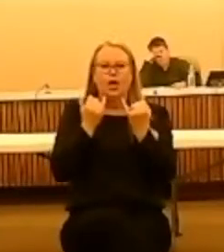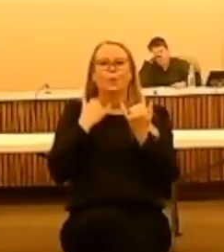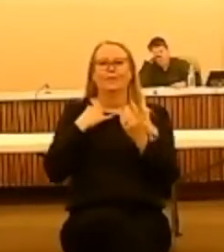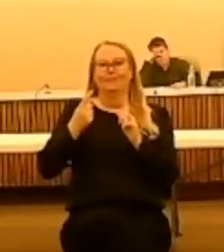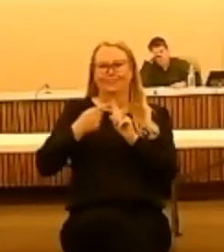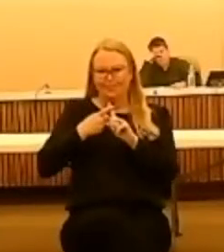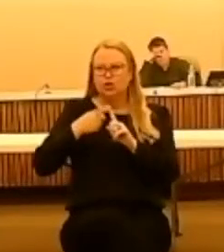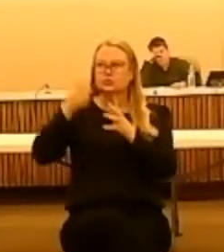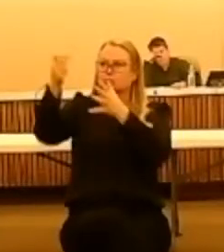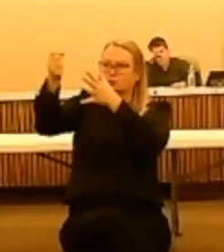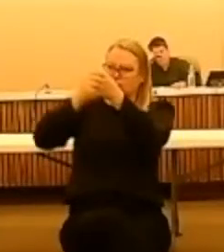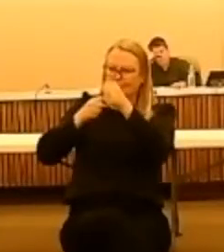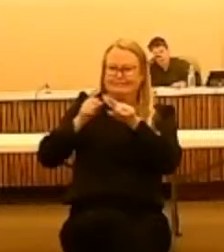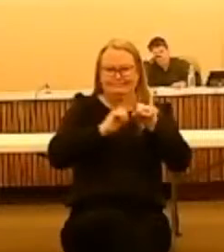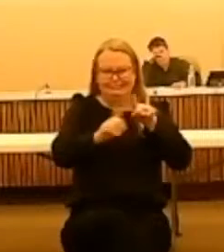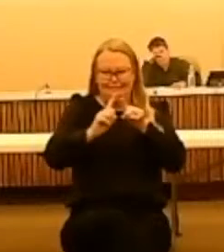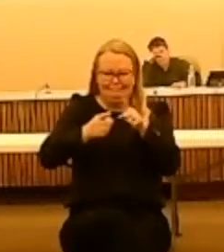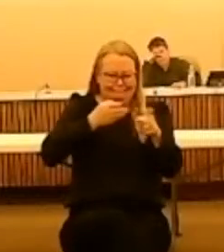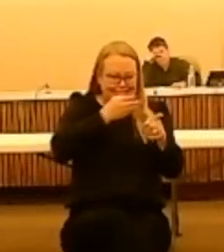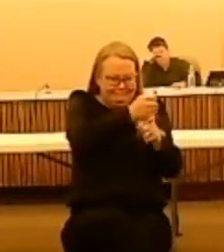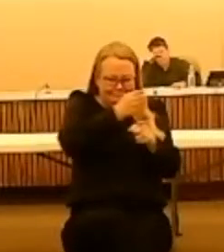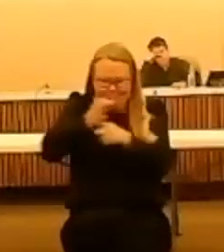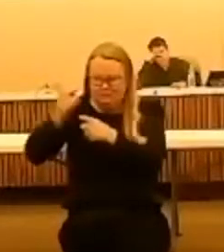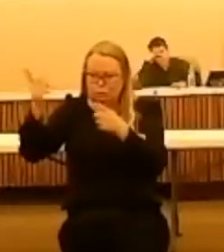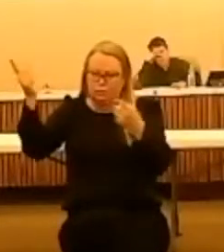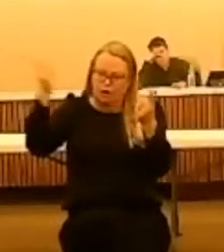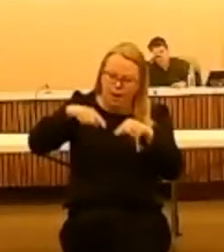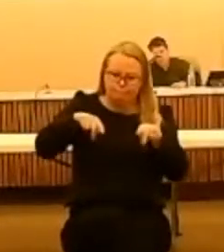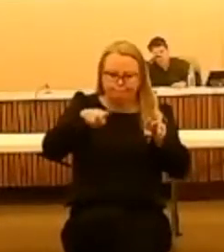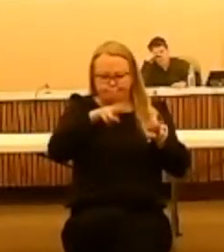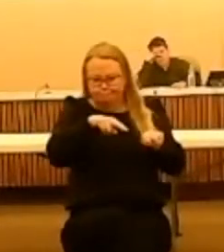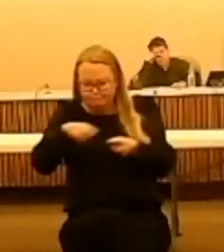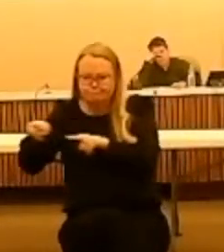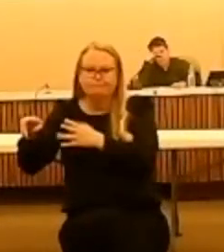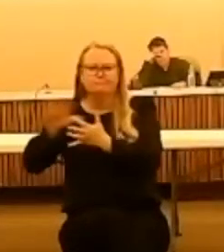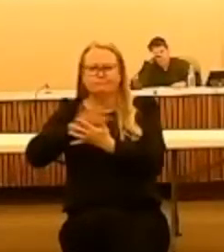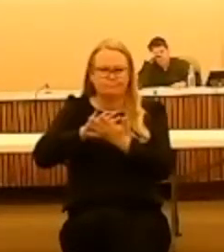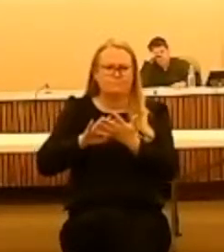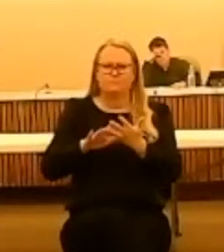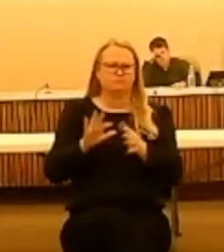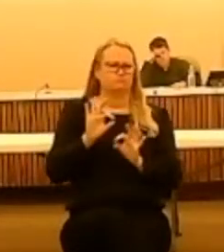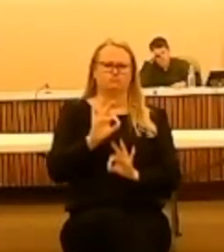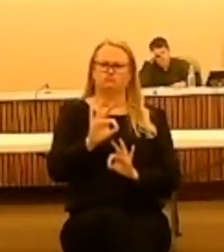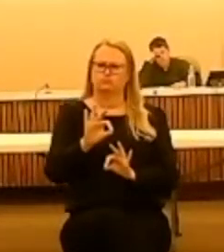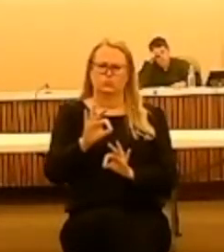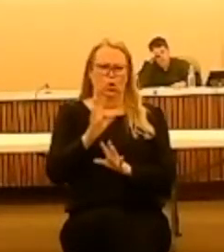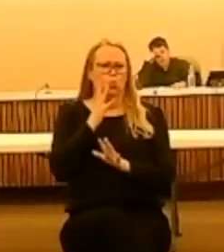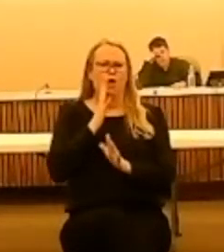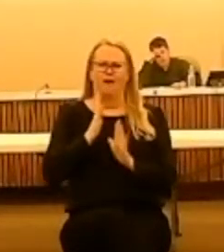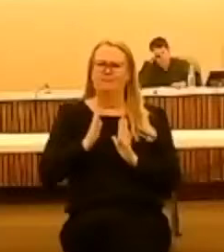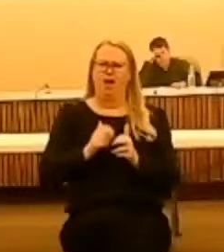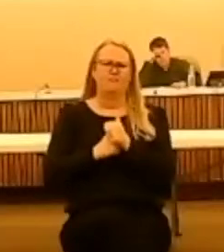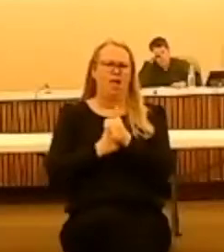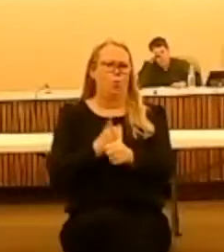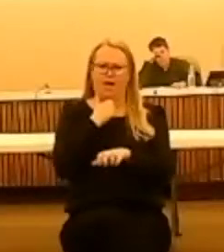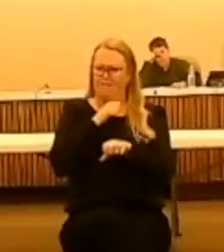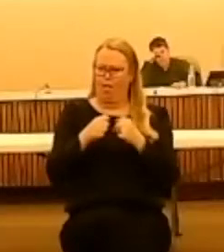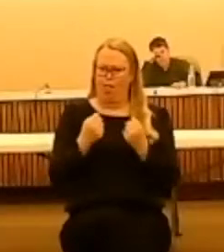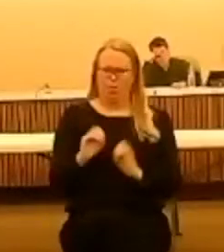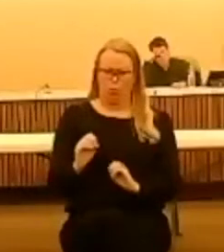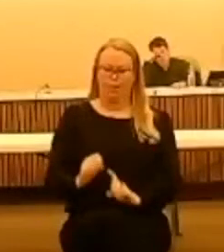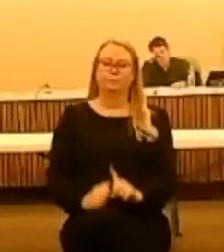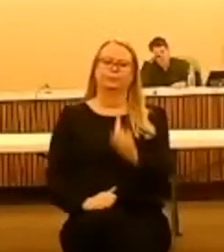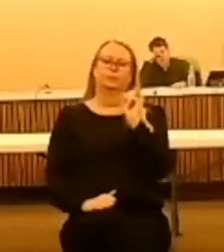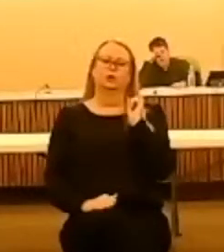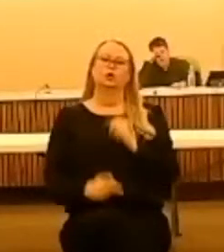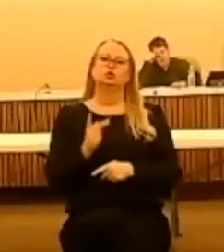town supervisor, who also is on the planning board, is very well aware of a lot of the wetland stuff, the creek. So